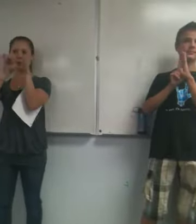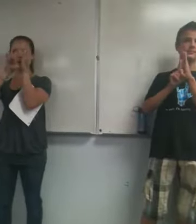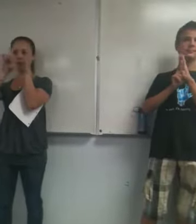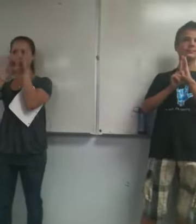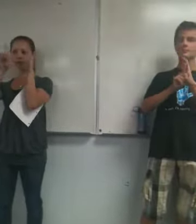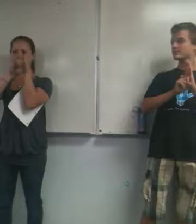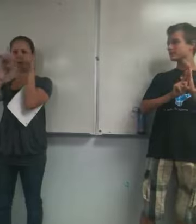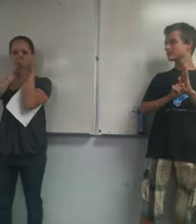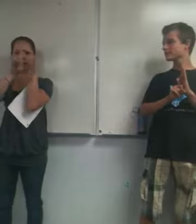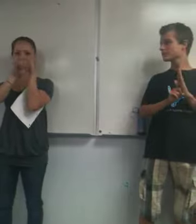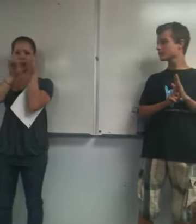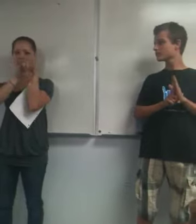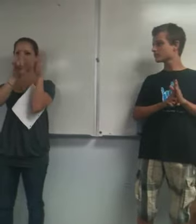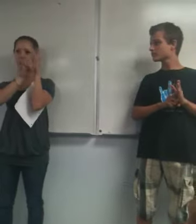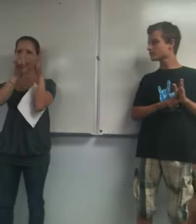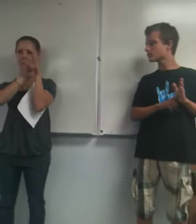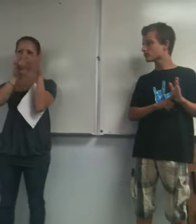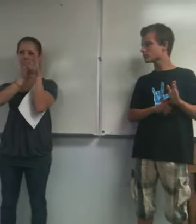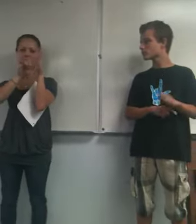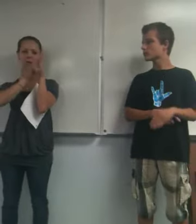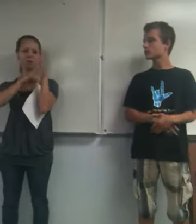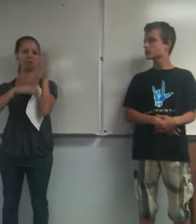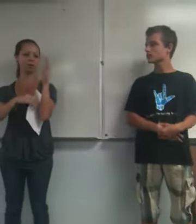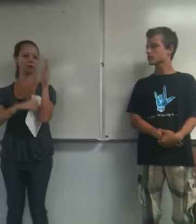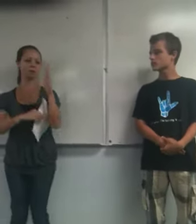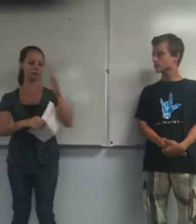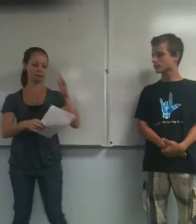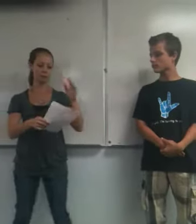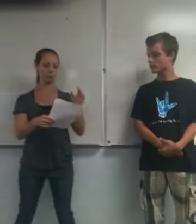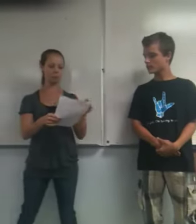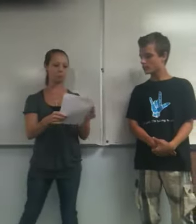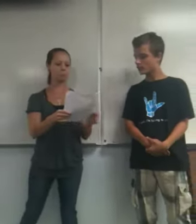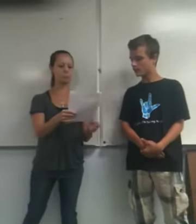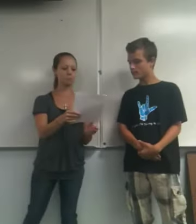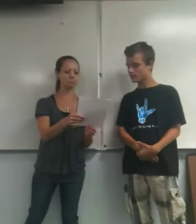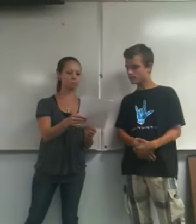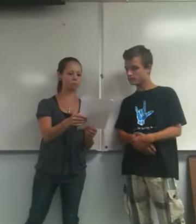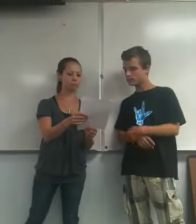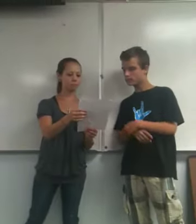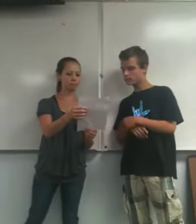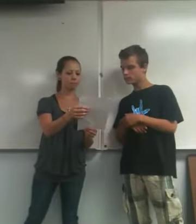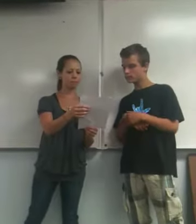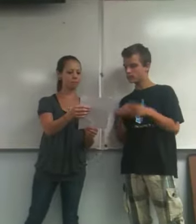like the little ringer inside hitting the side of the bell to make the noise.